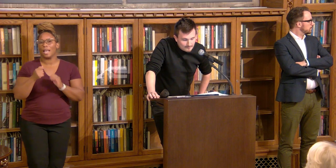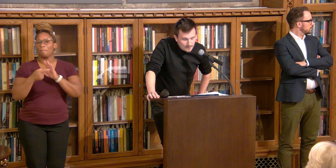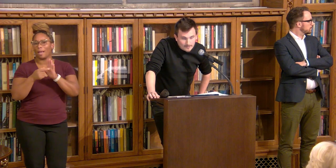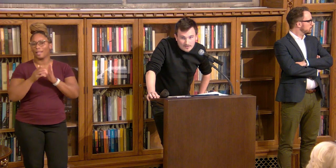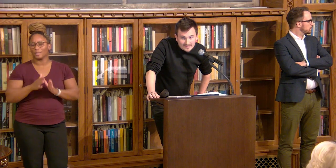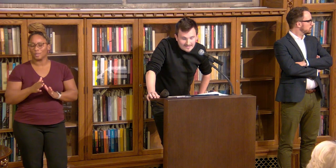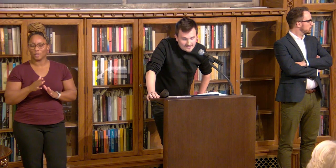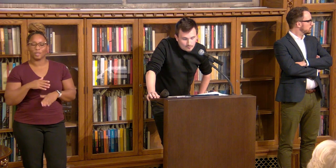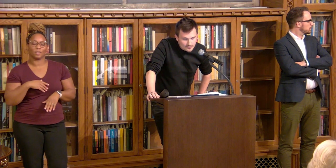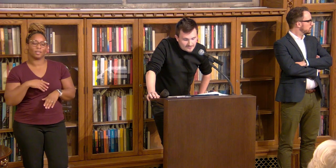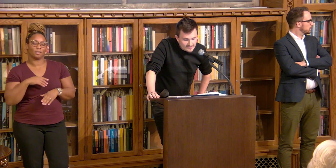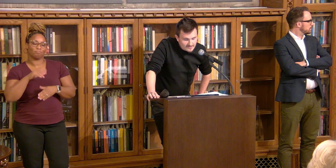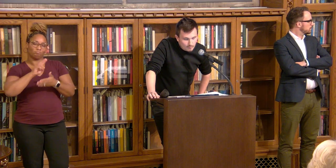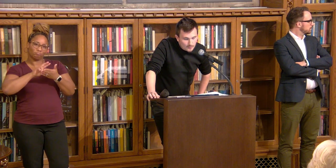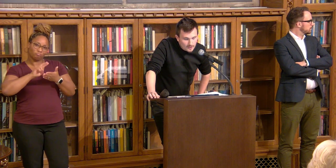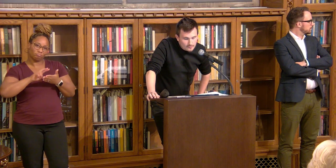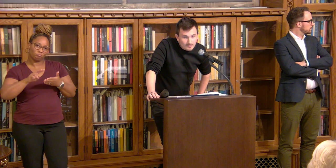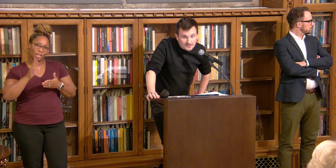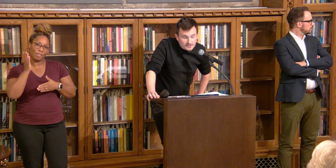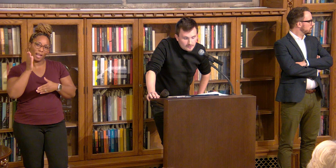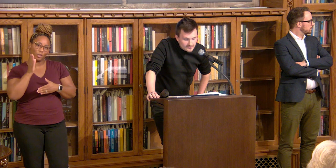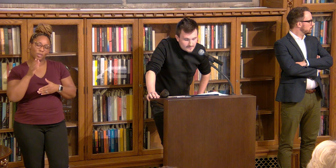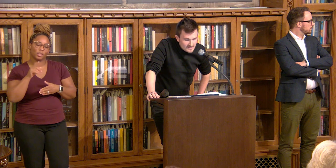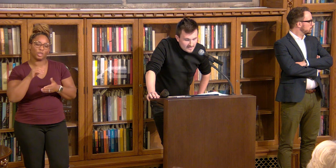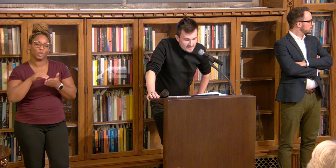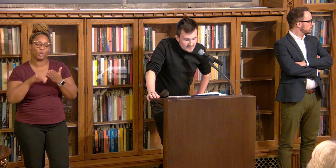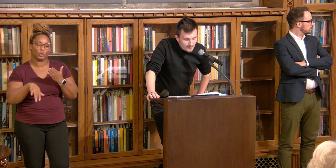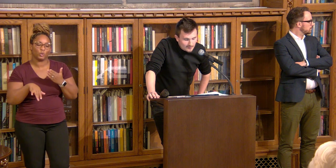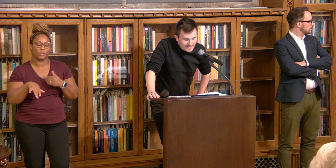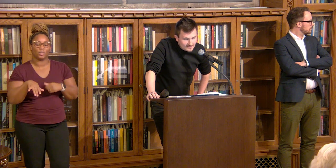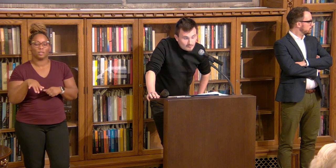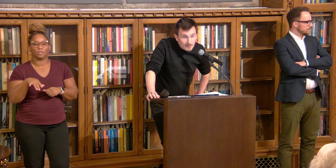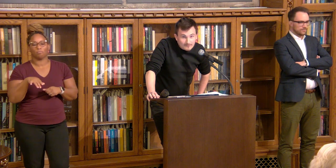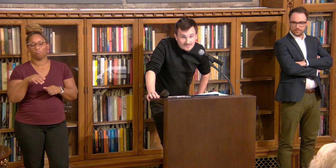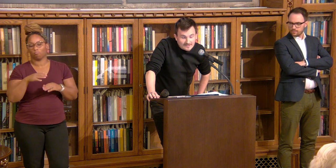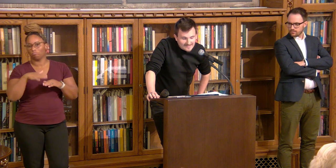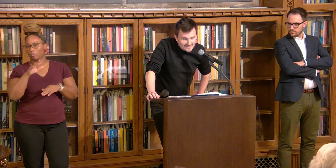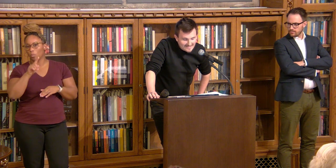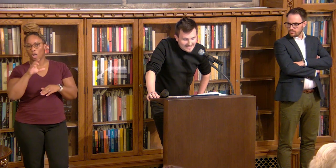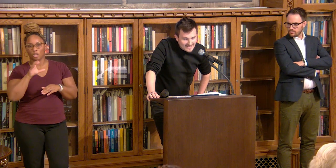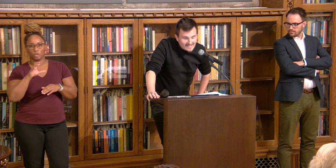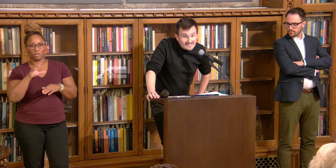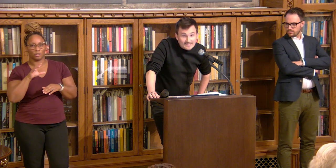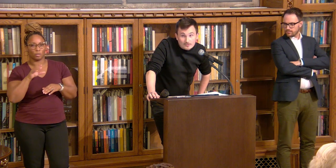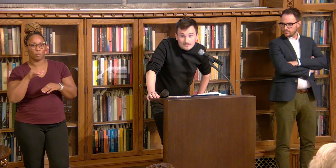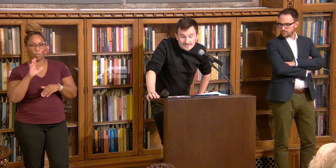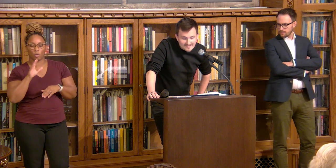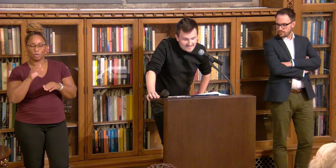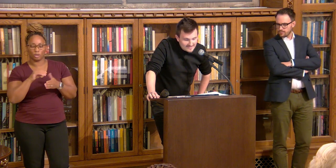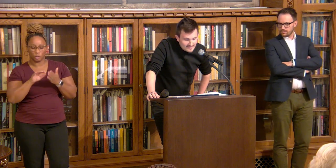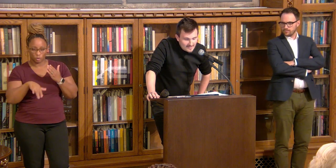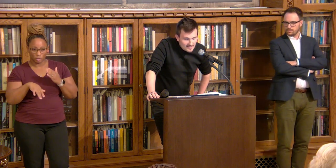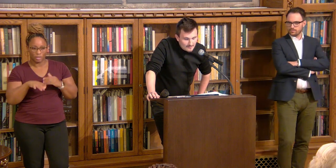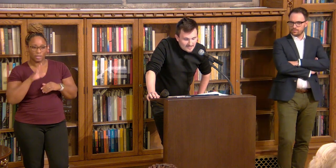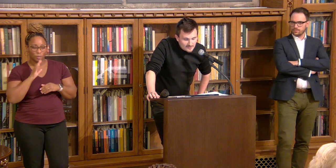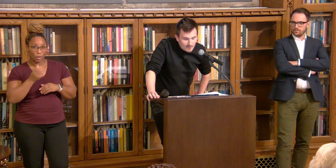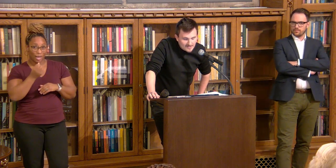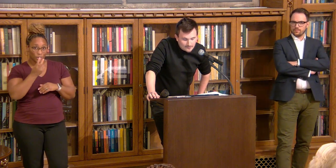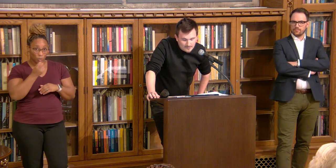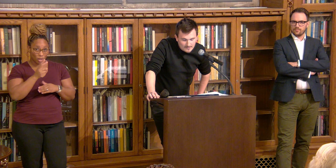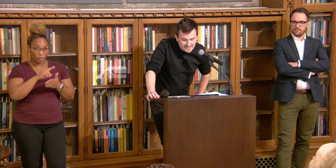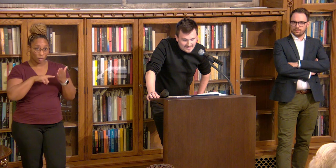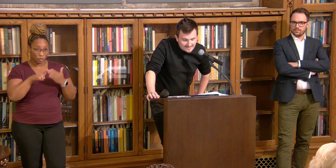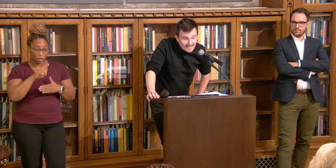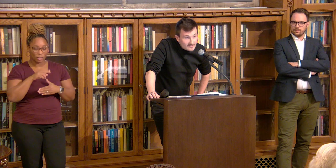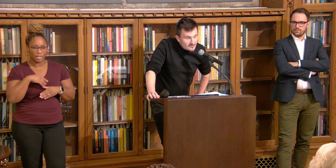lecturing bi-weekly to audiences of 100 plus students he spoke at 12 societies and 18 universities appeared